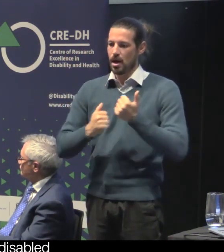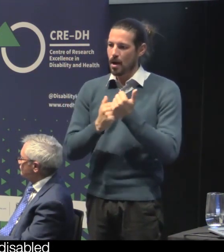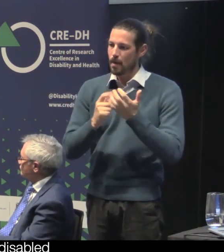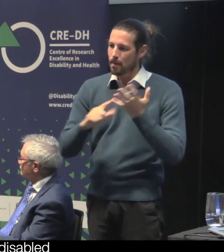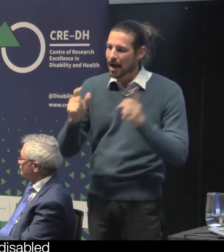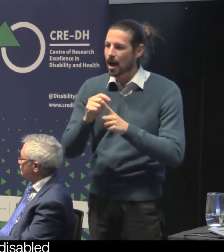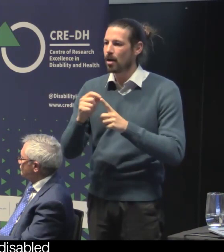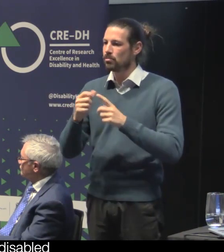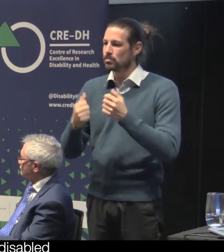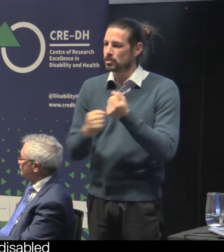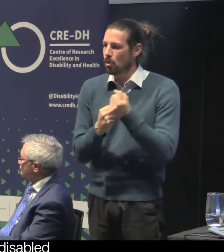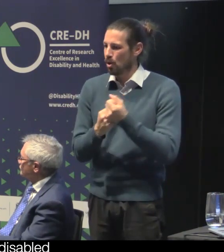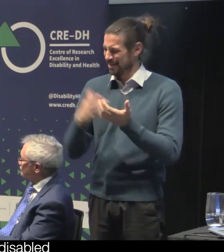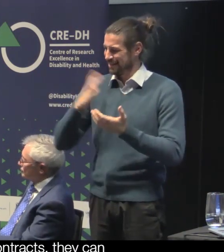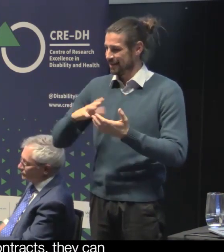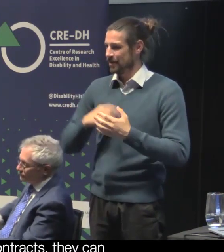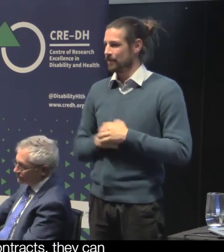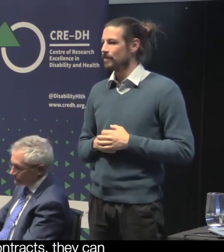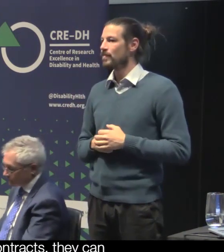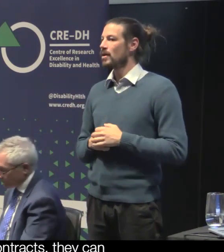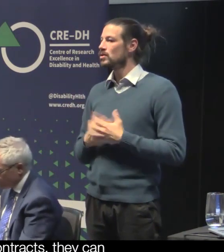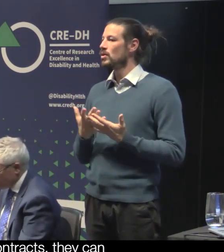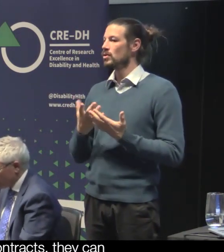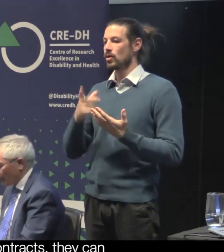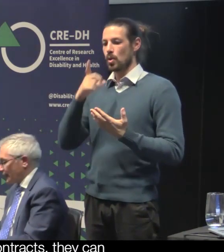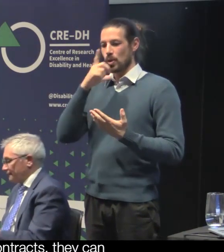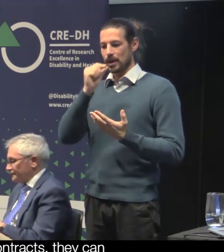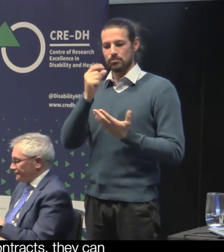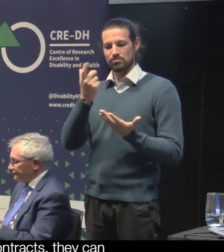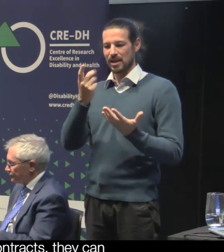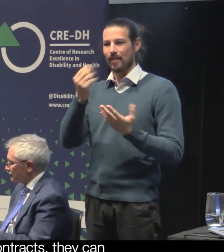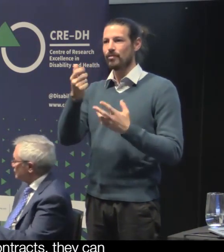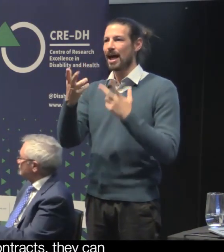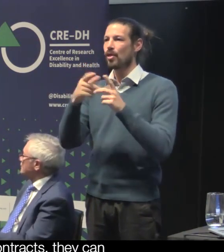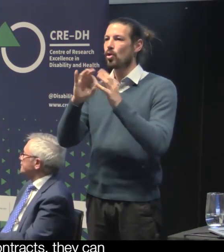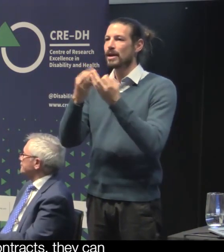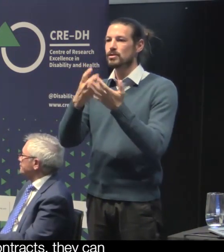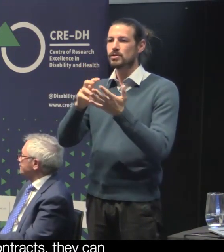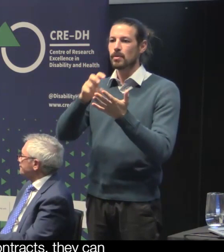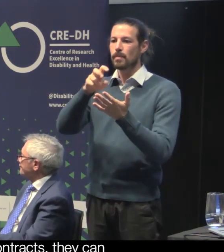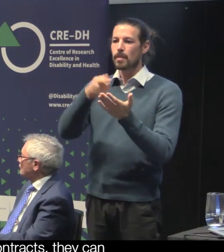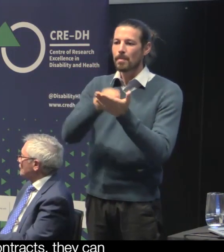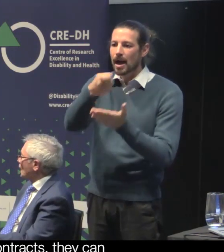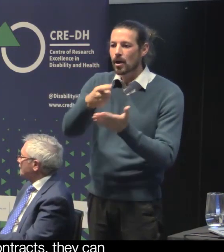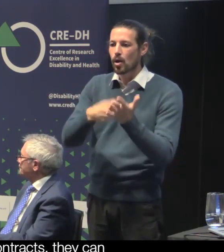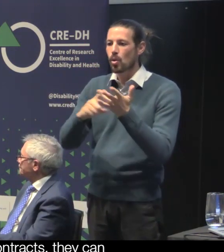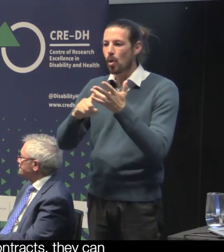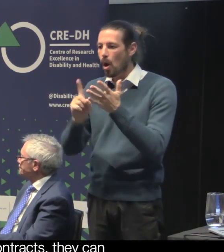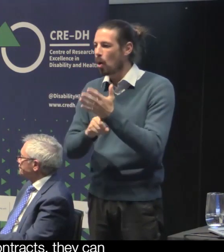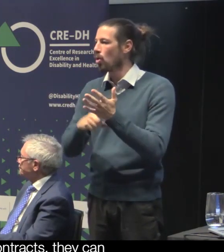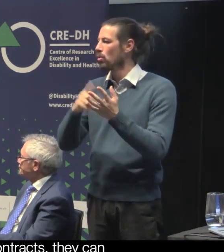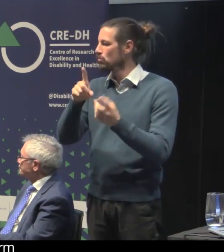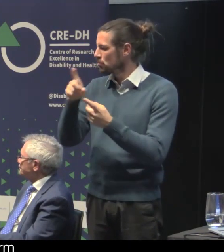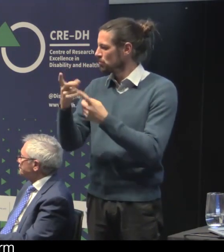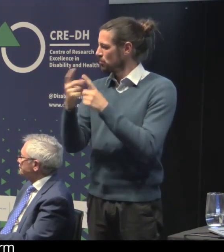organisations come in. They can provide model contracts, they can do the payroll, they can do the recruitment, not who, but how,